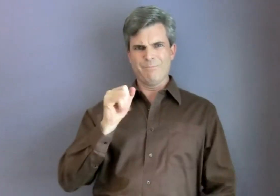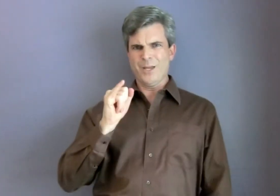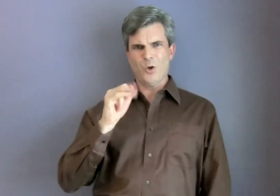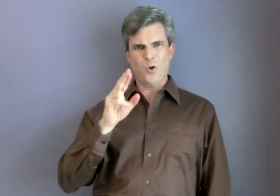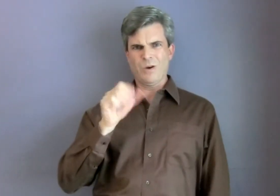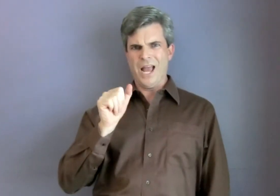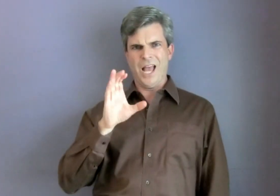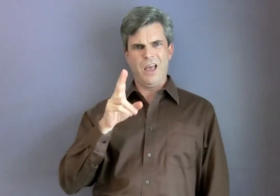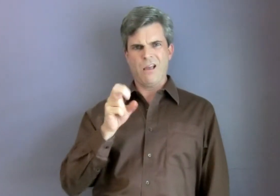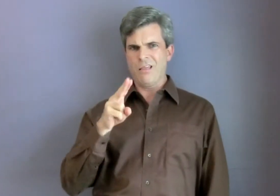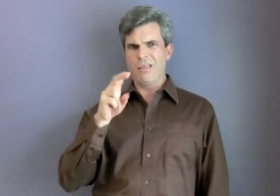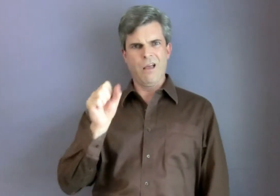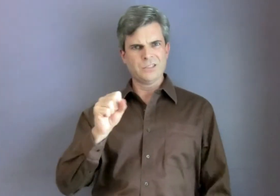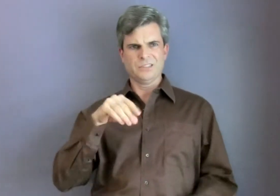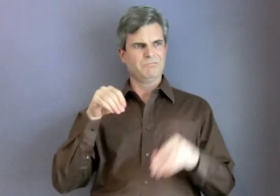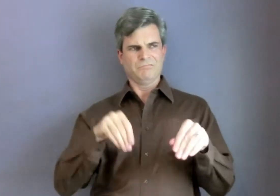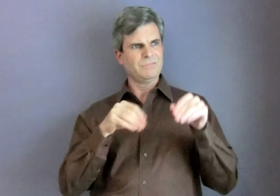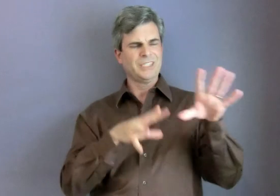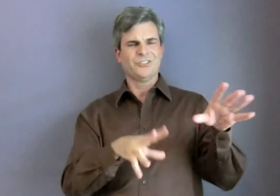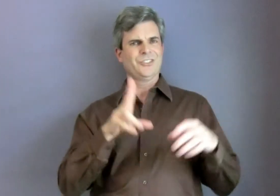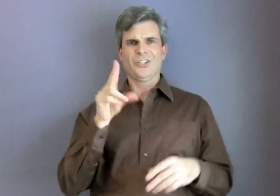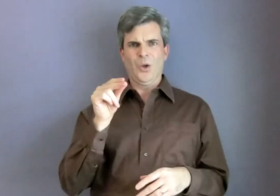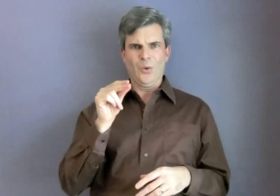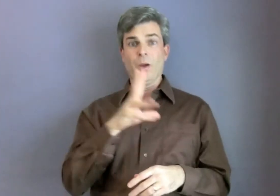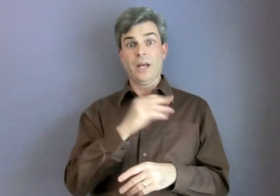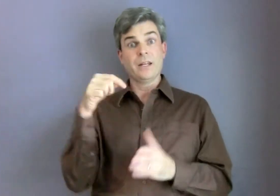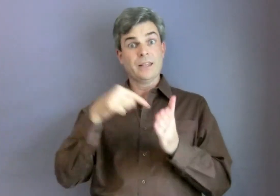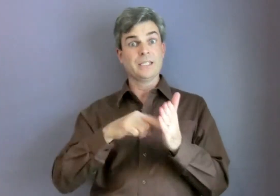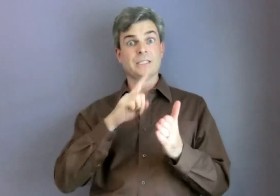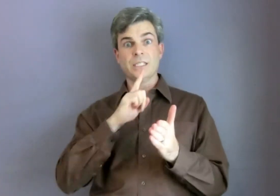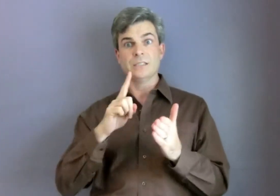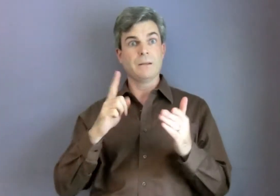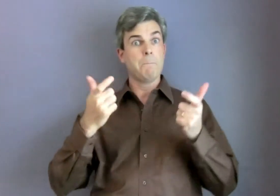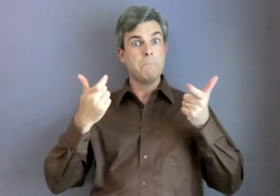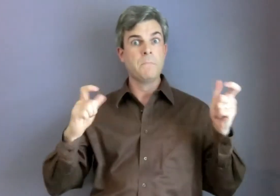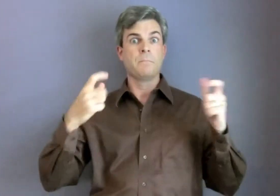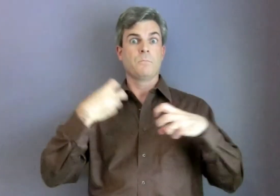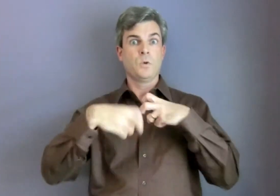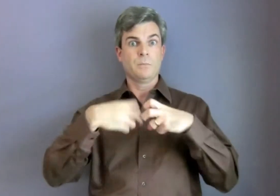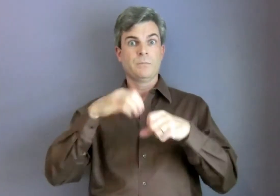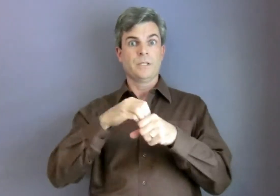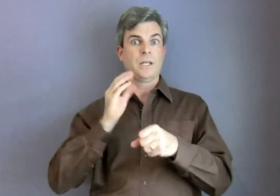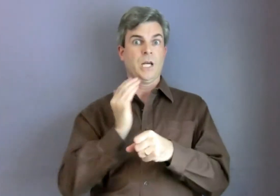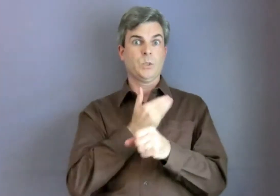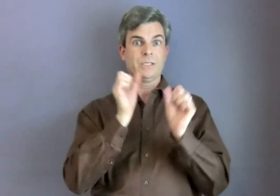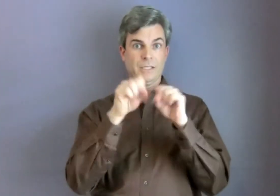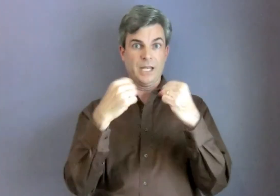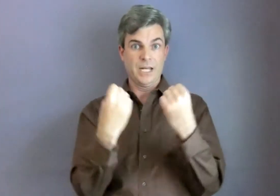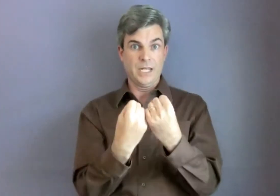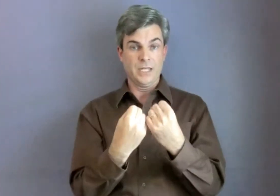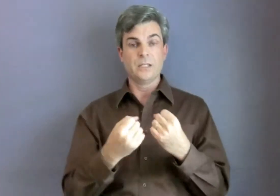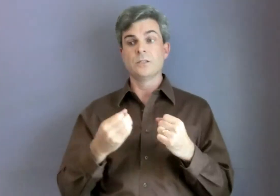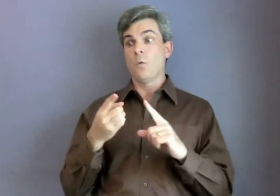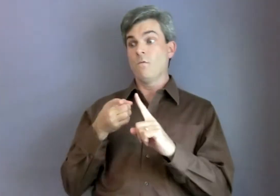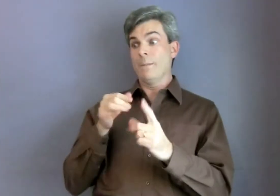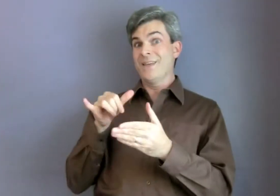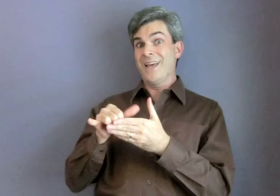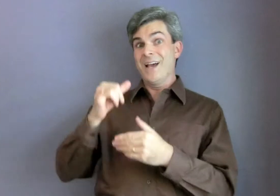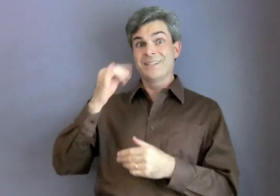this is a pandemic within our society. So from this experience of my recovery, I want to share 4